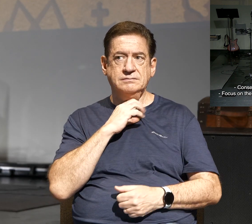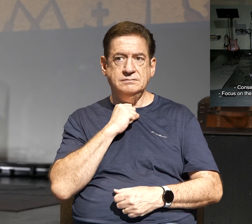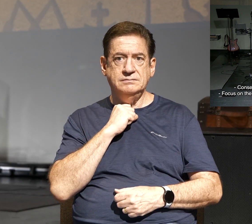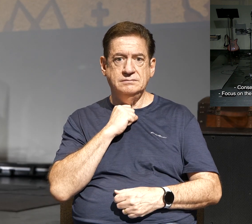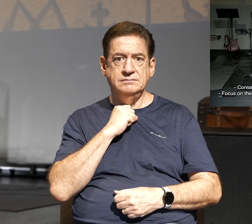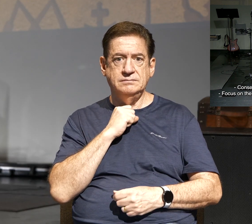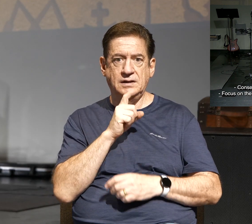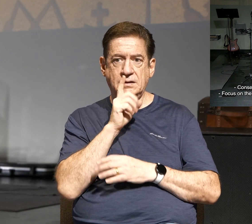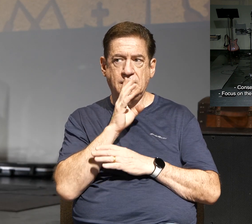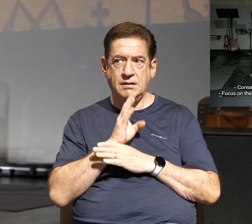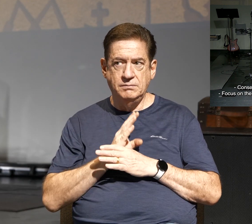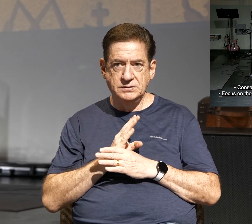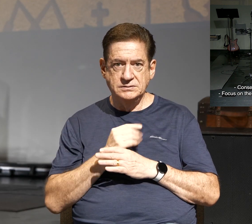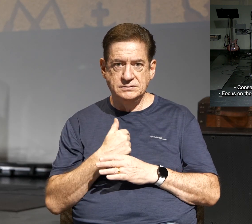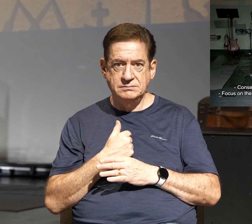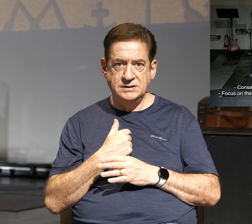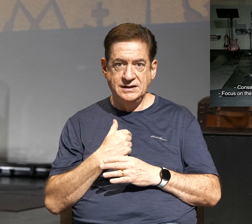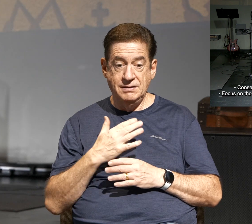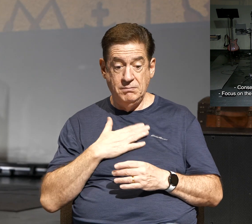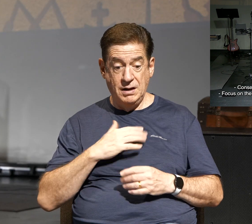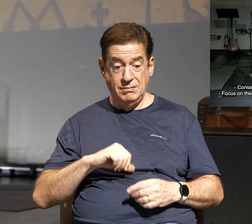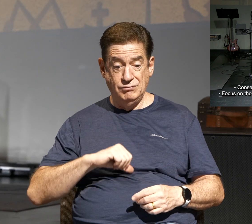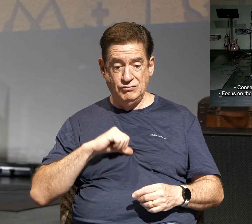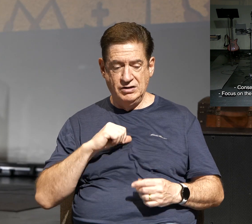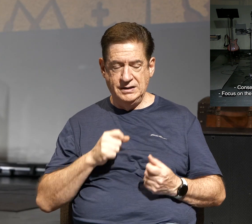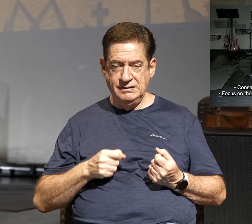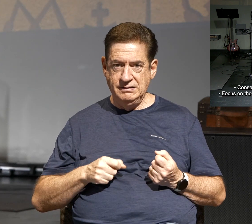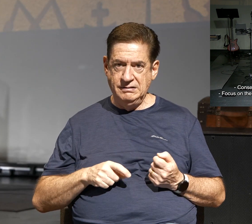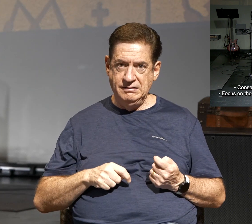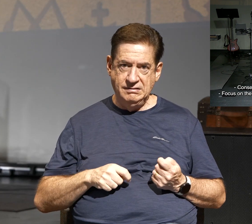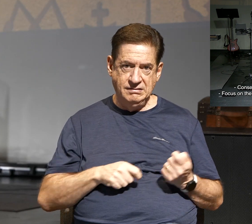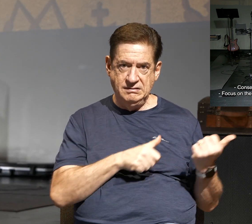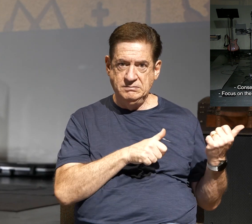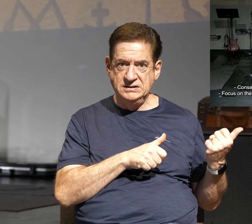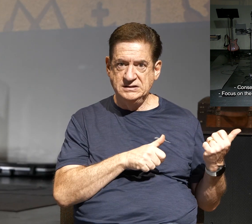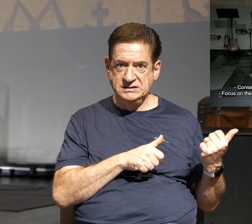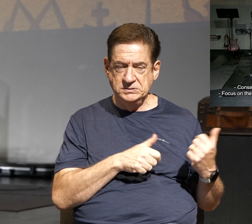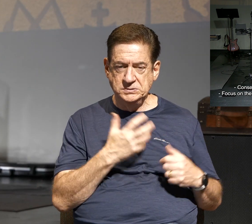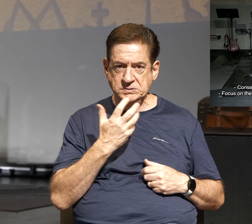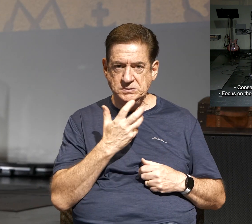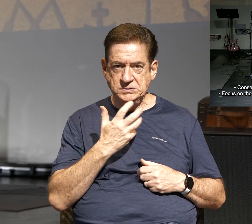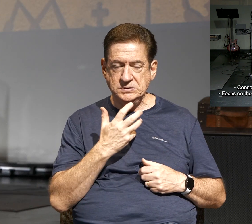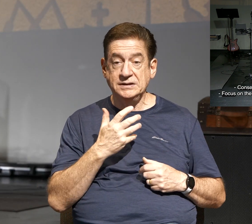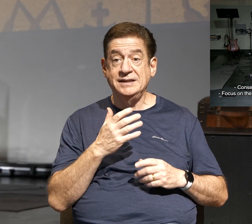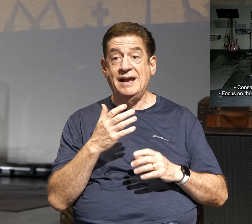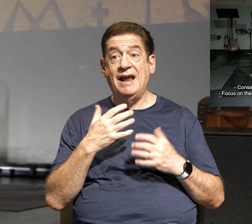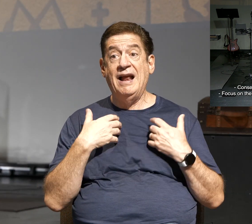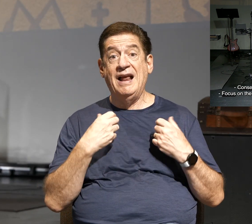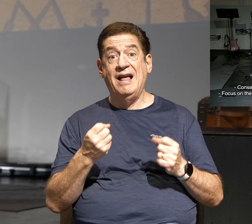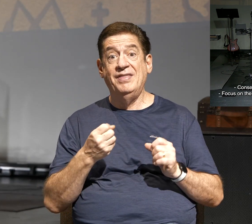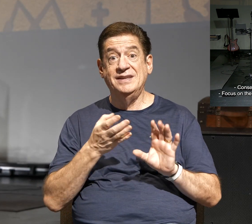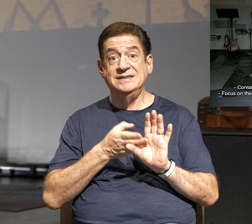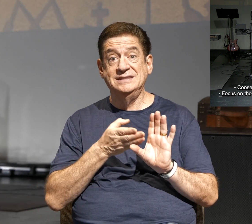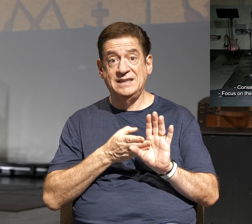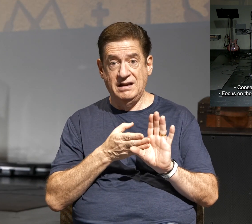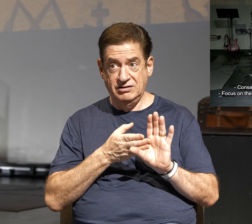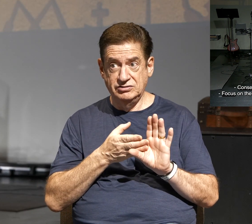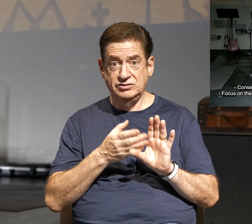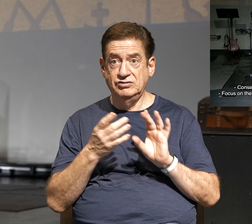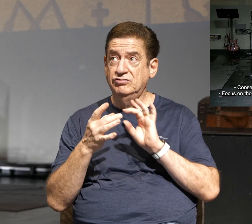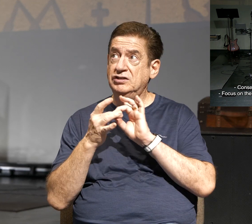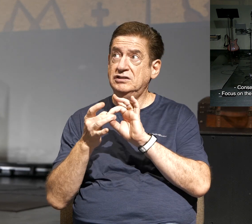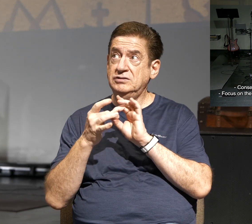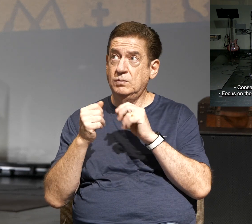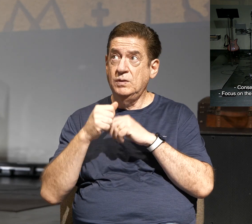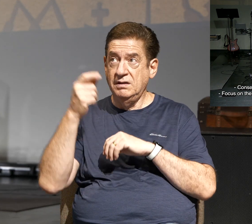It humbles me and eliminates pride. So a healthy psychology in somebody who has a relationship with God would